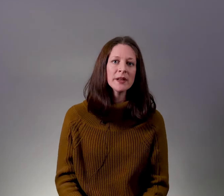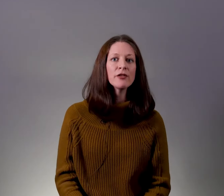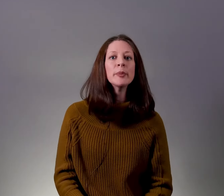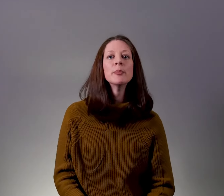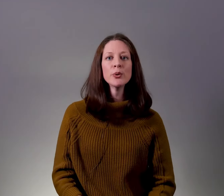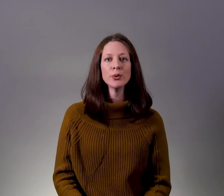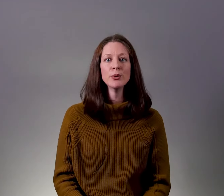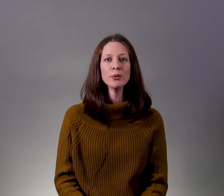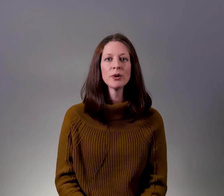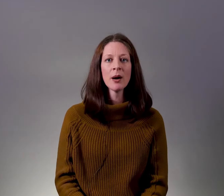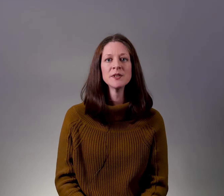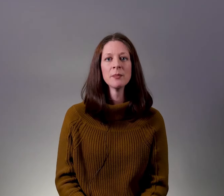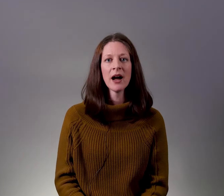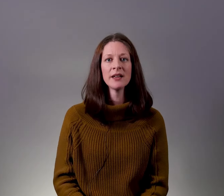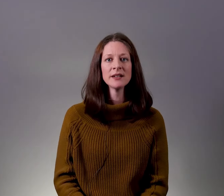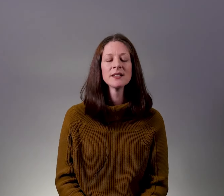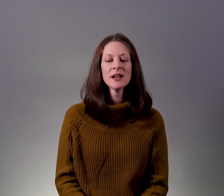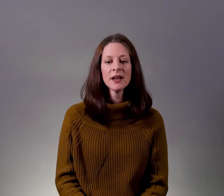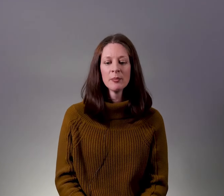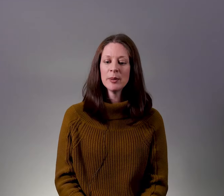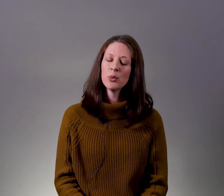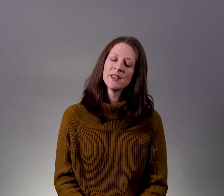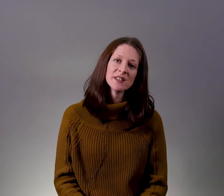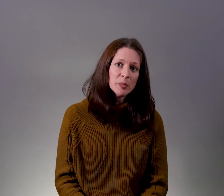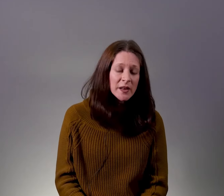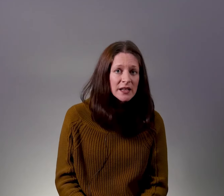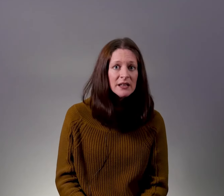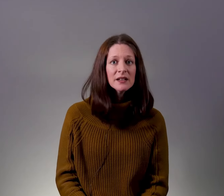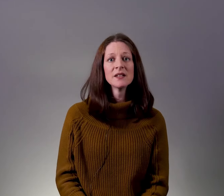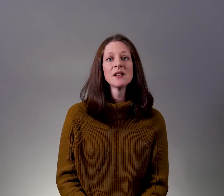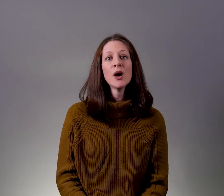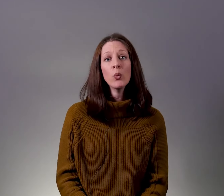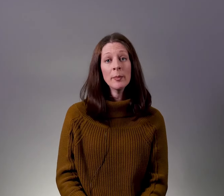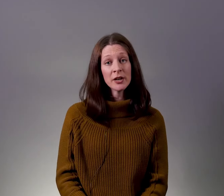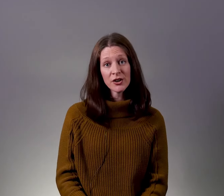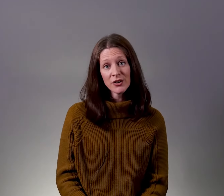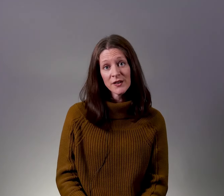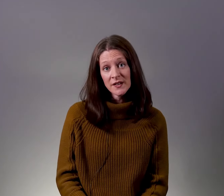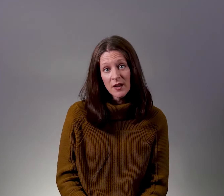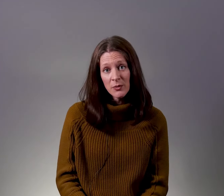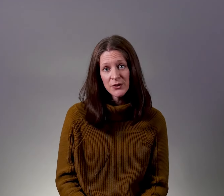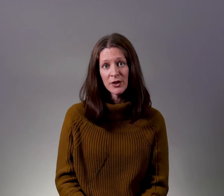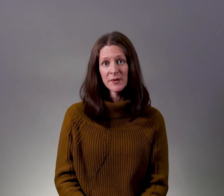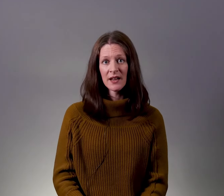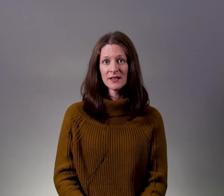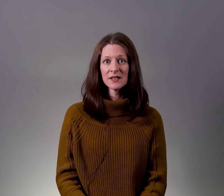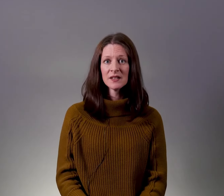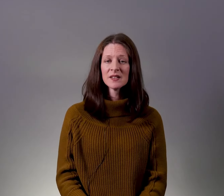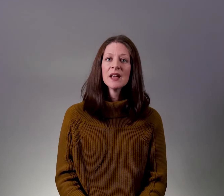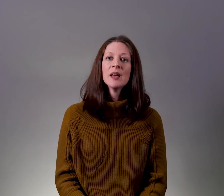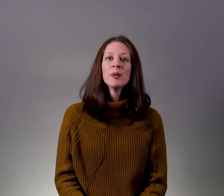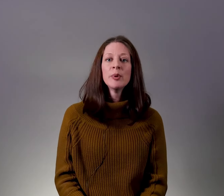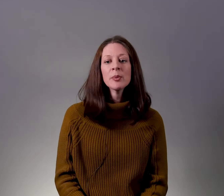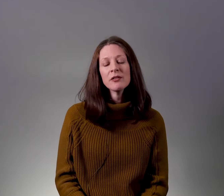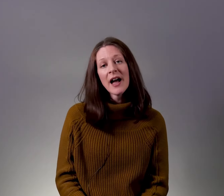of people who come to mind: people with disabilities, women and girls in some circumstances, people of